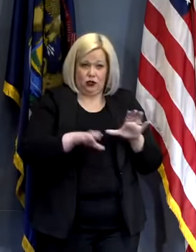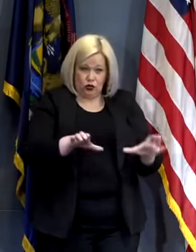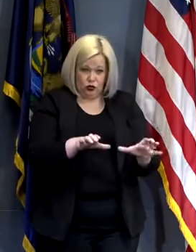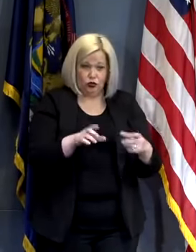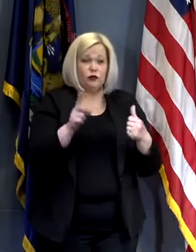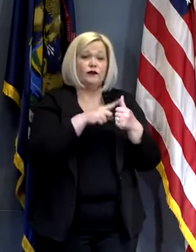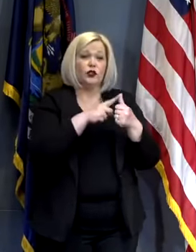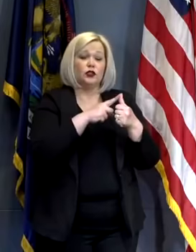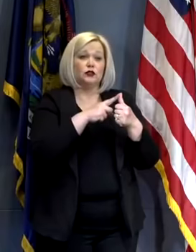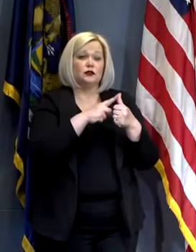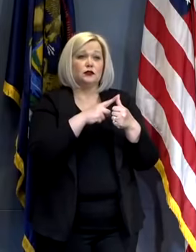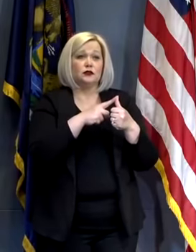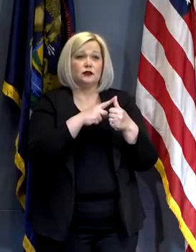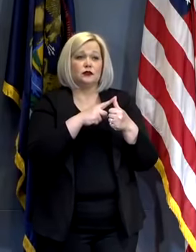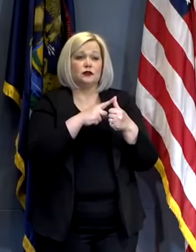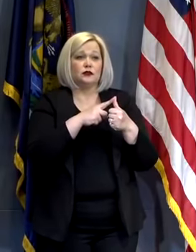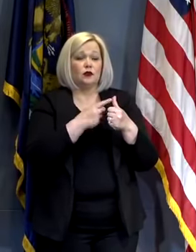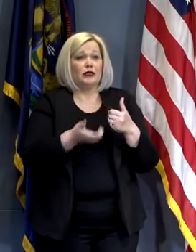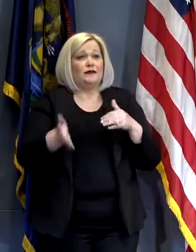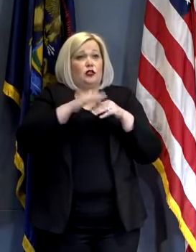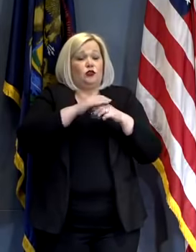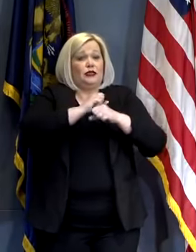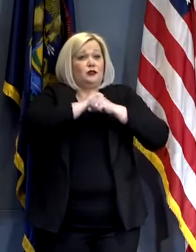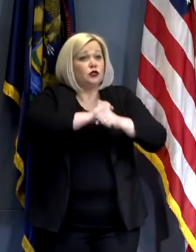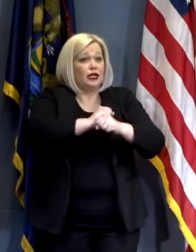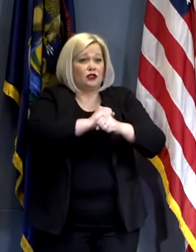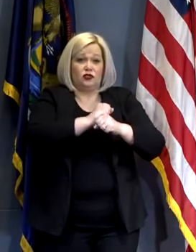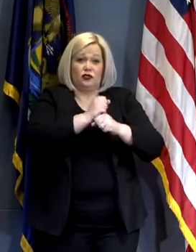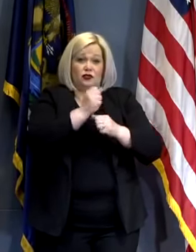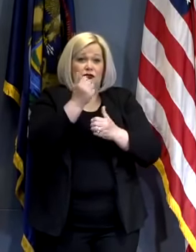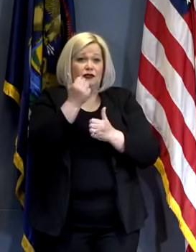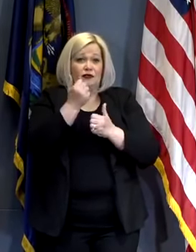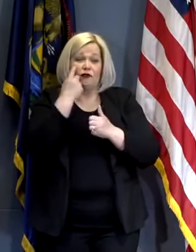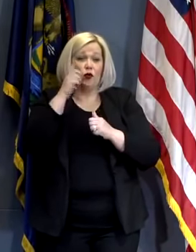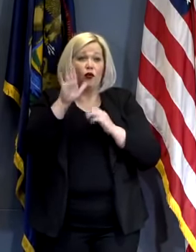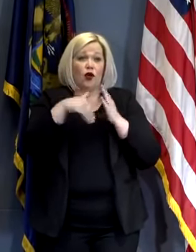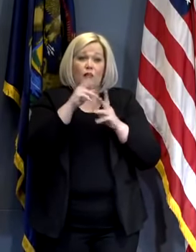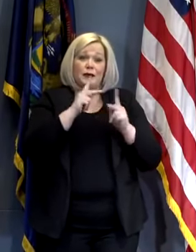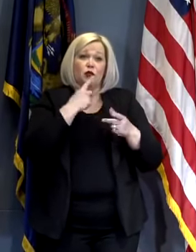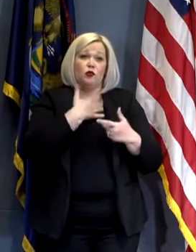foremost, we've extended protections for everyone who is on the front line